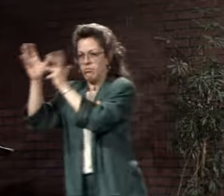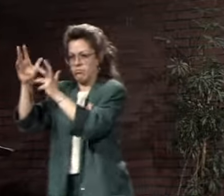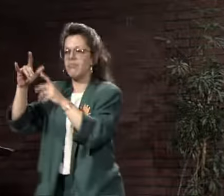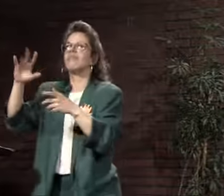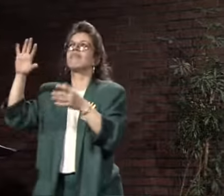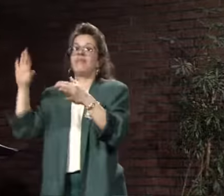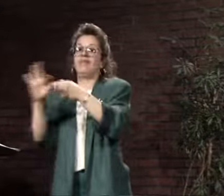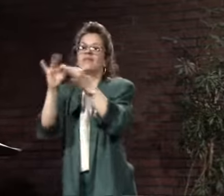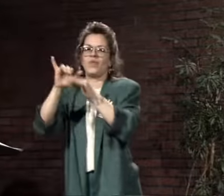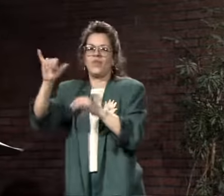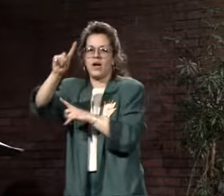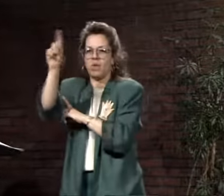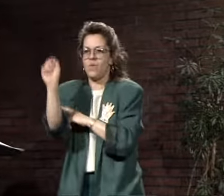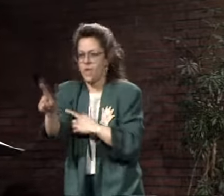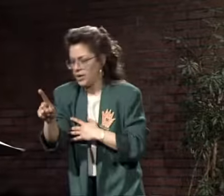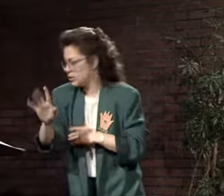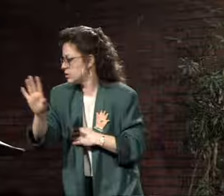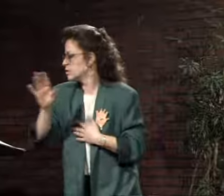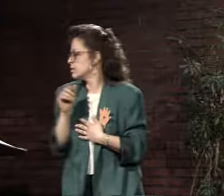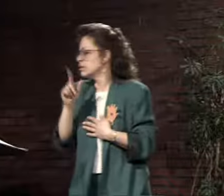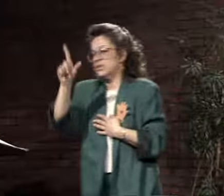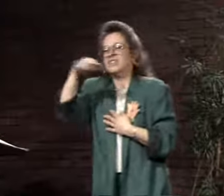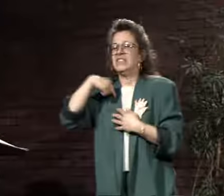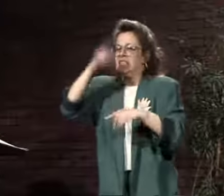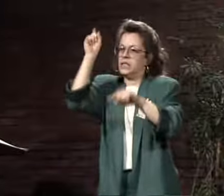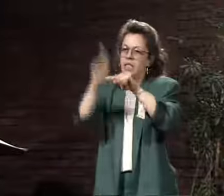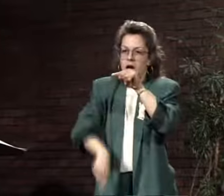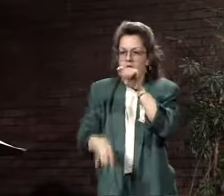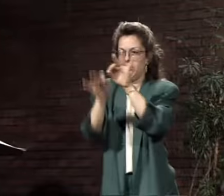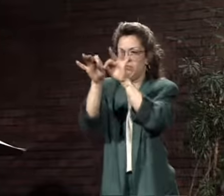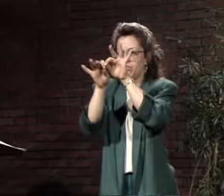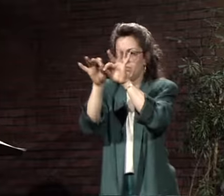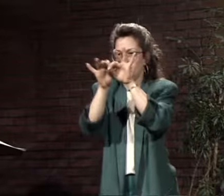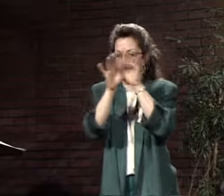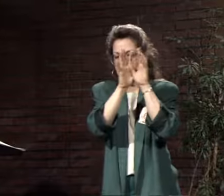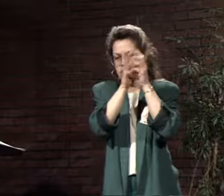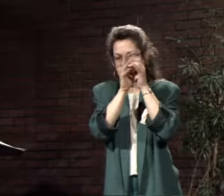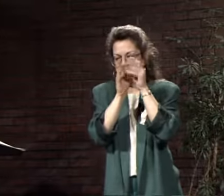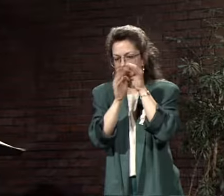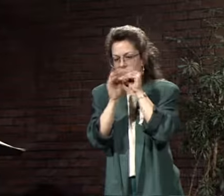All right, with 3 groups, for example, for this question,